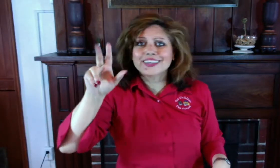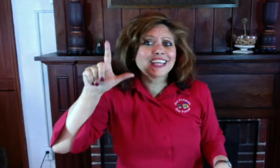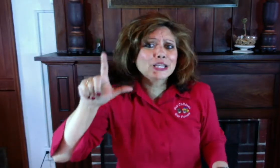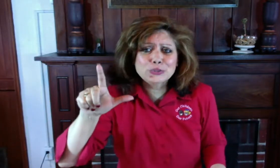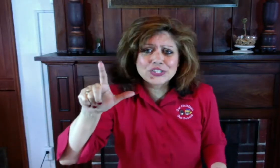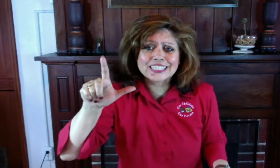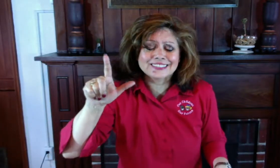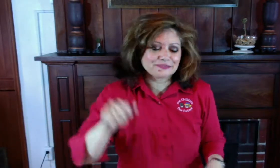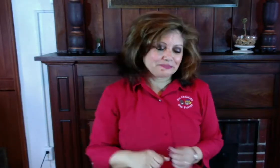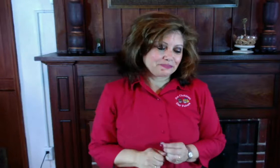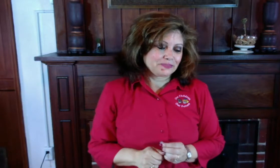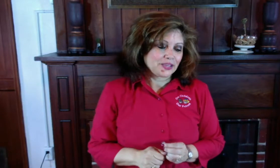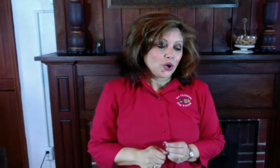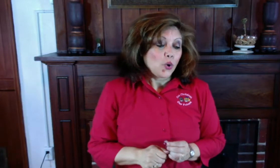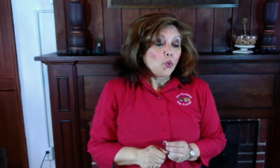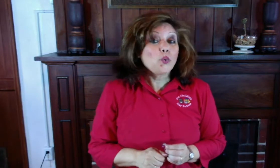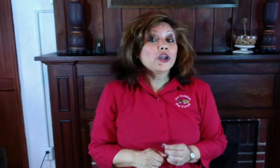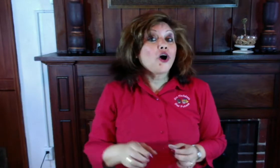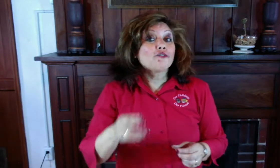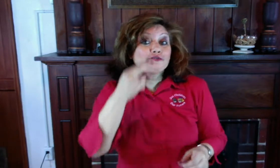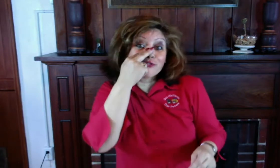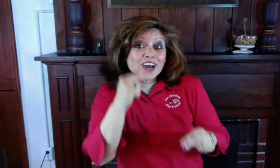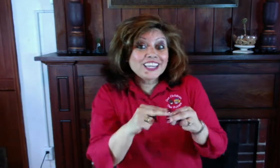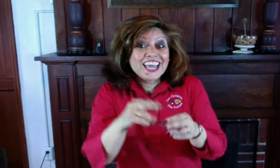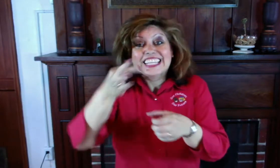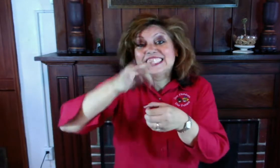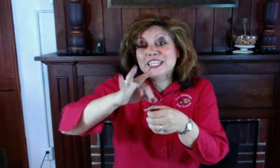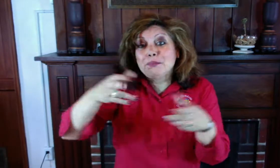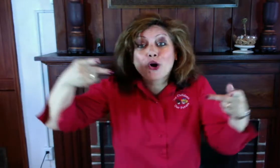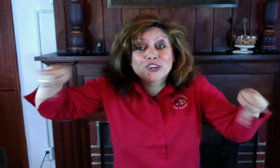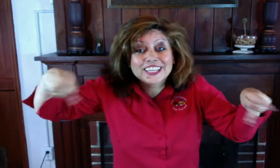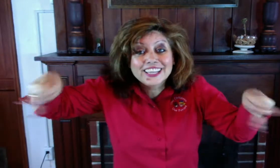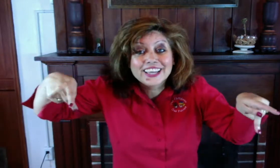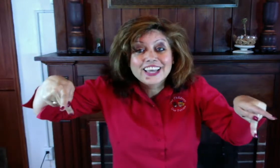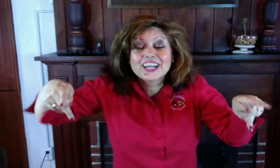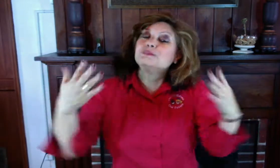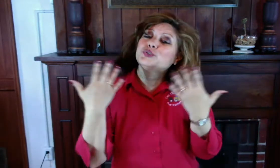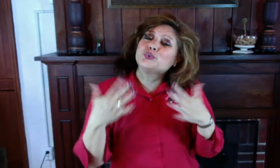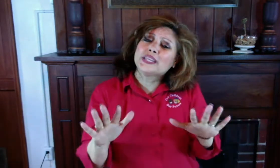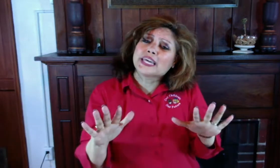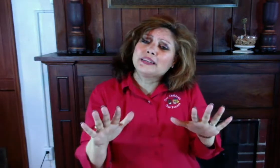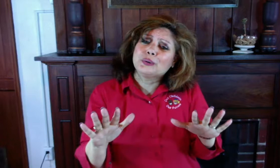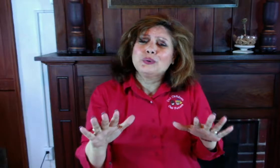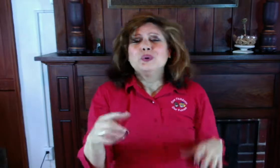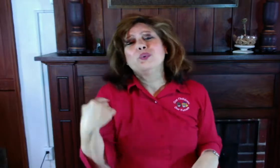and Lucy. When our fun tea party comes to an end,